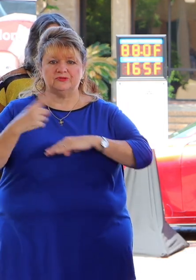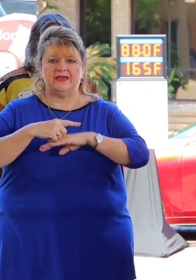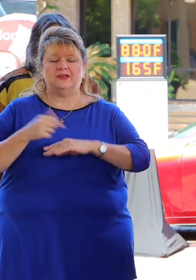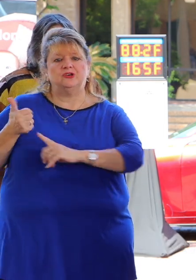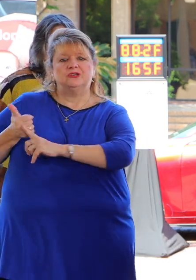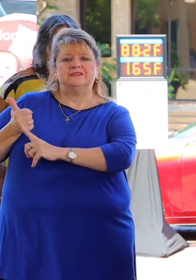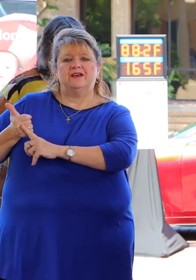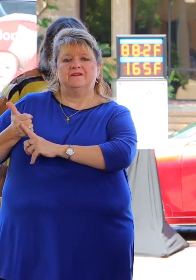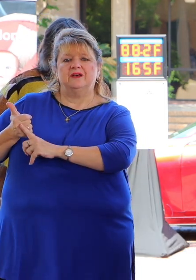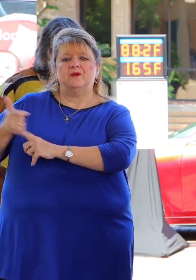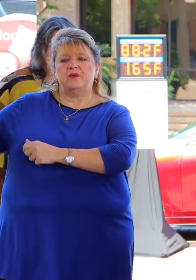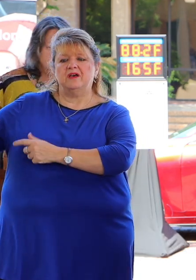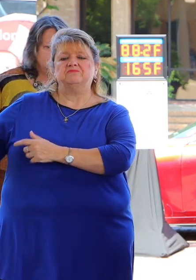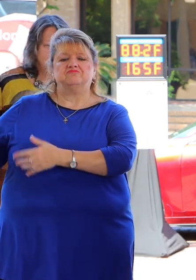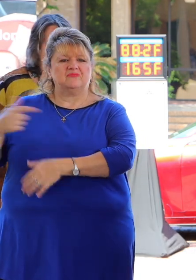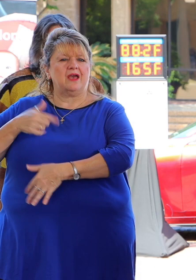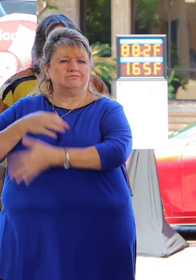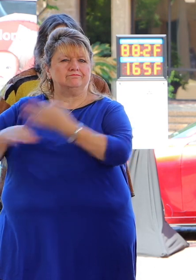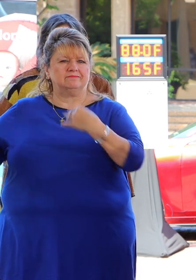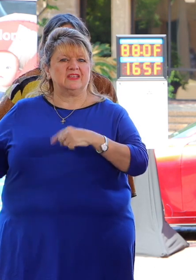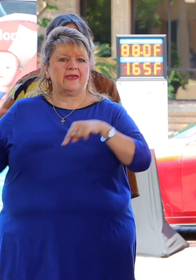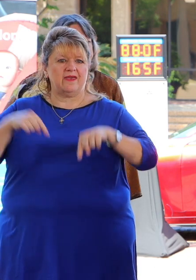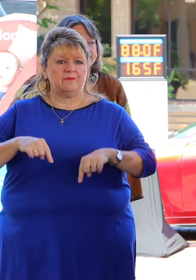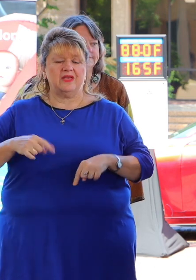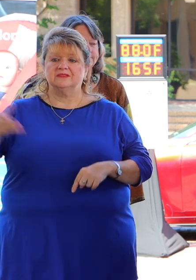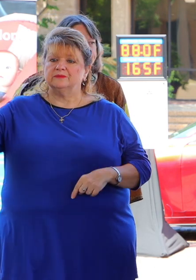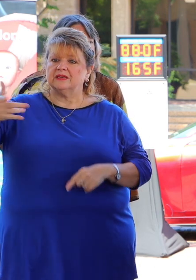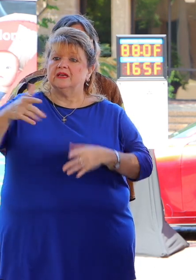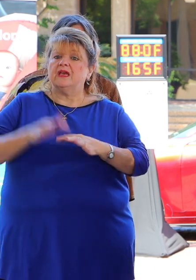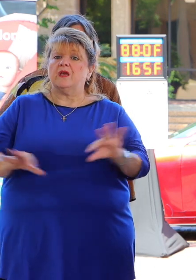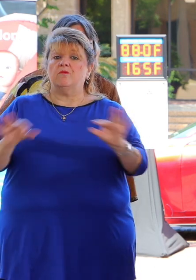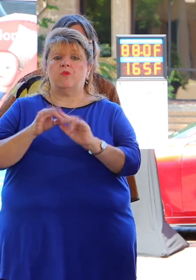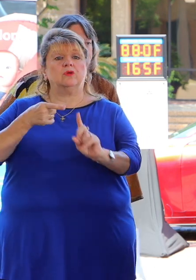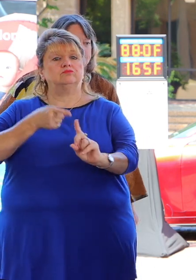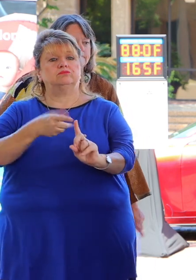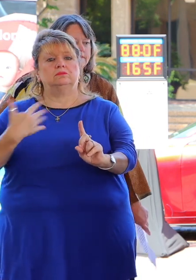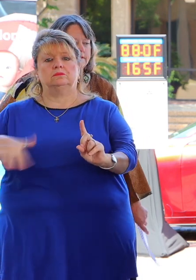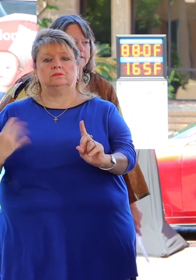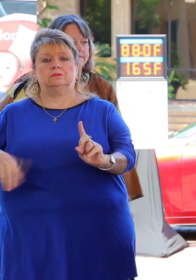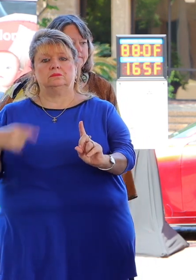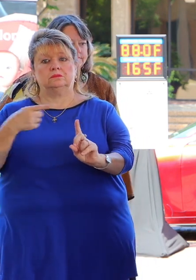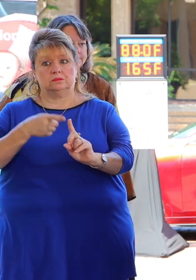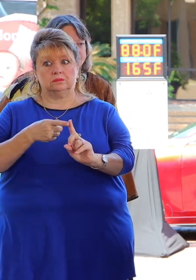herself. But I am honored to be here and speaking to this really important issue.